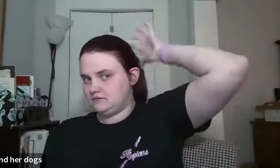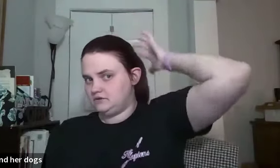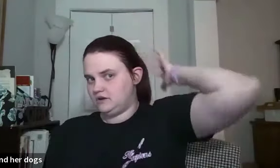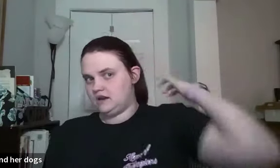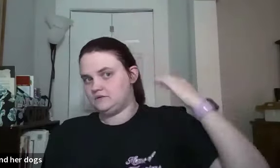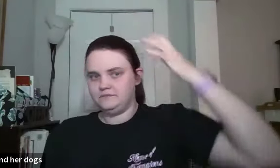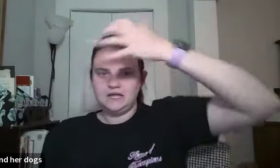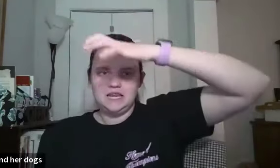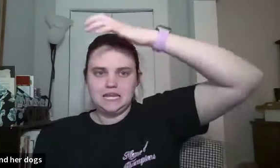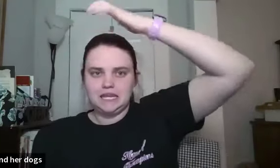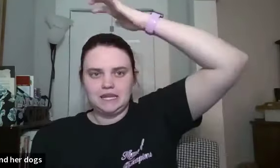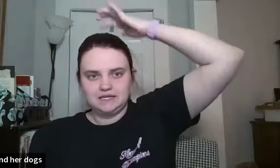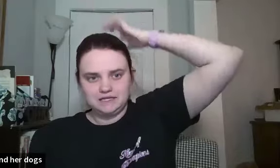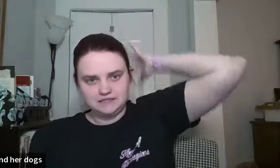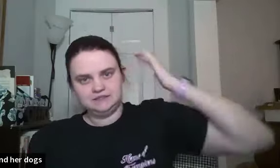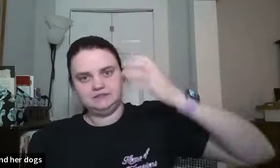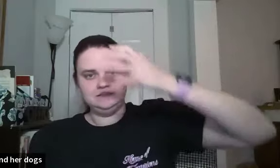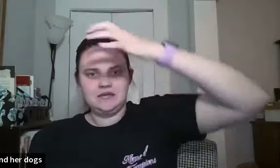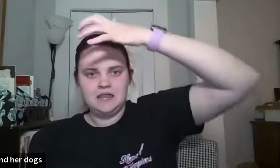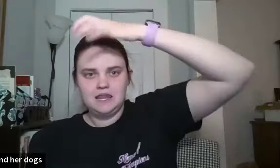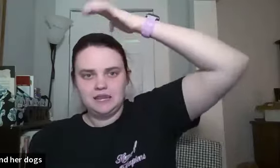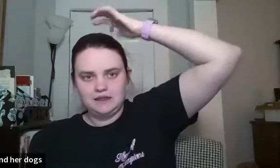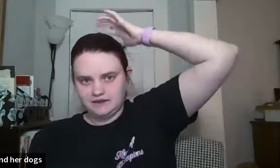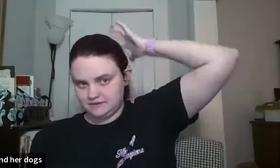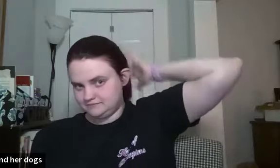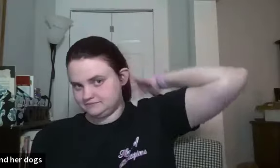down your hair. Lion, lion.